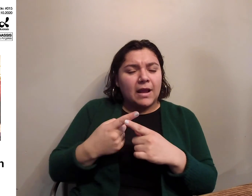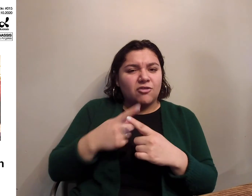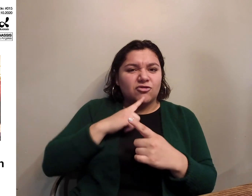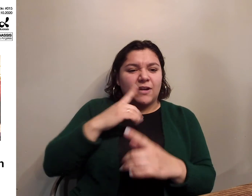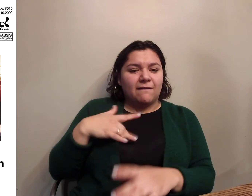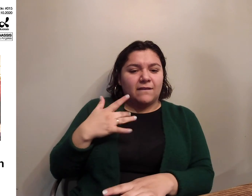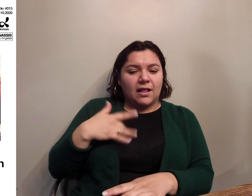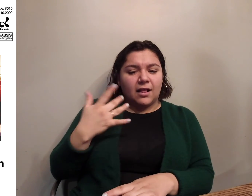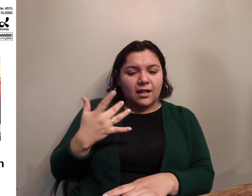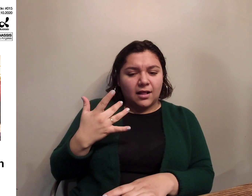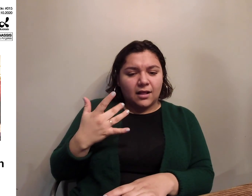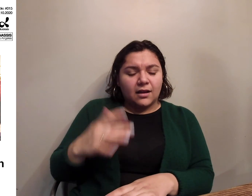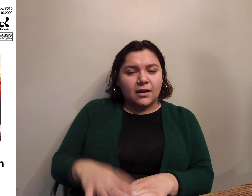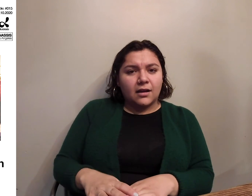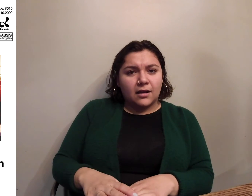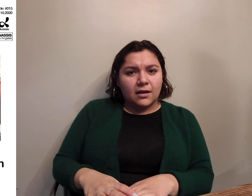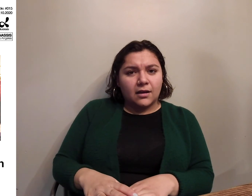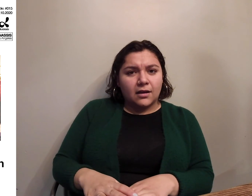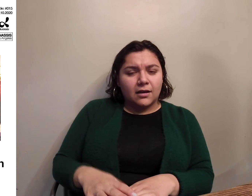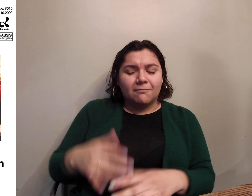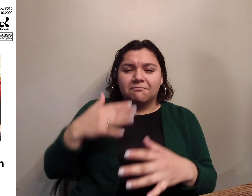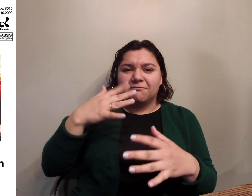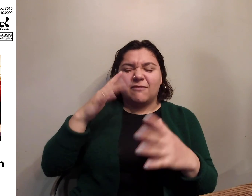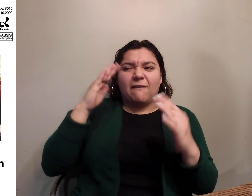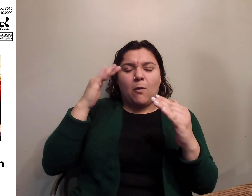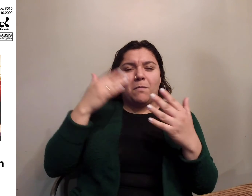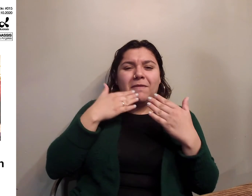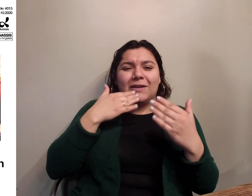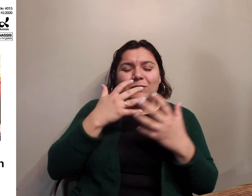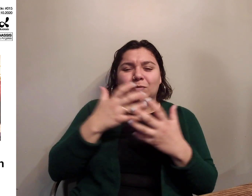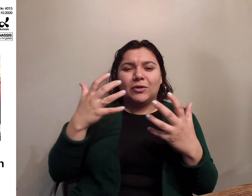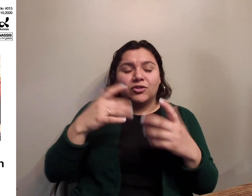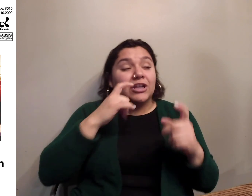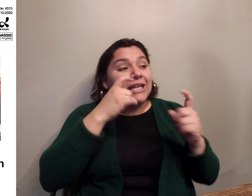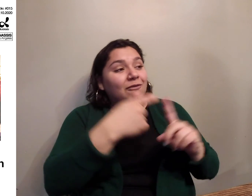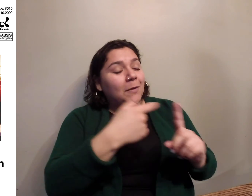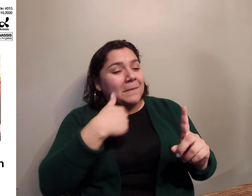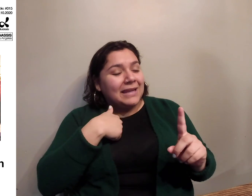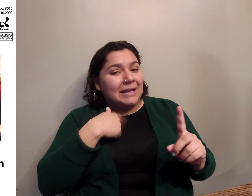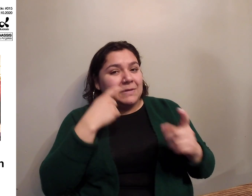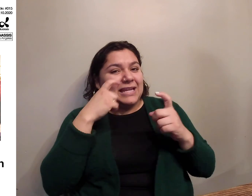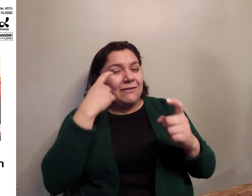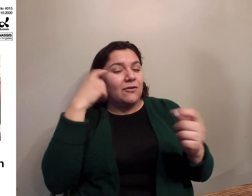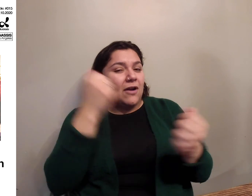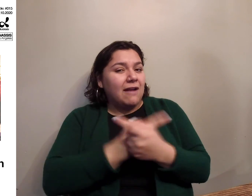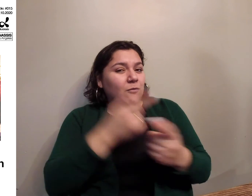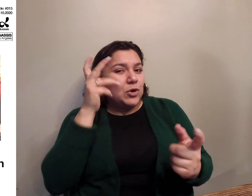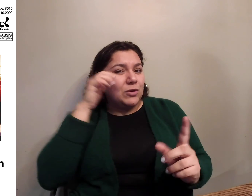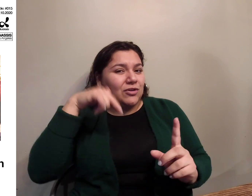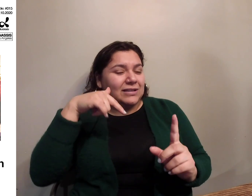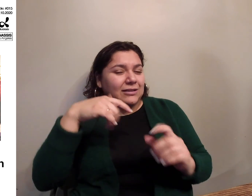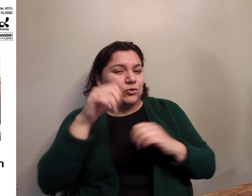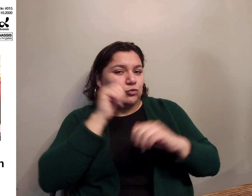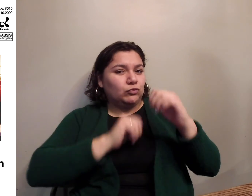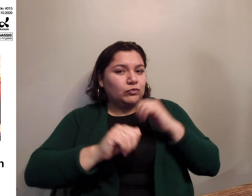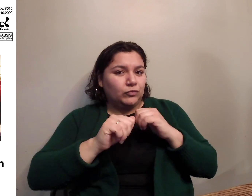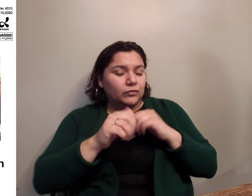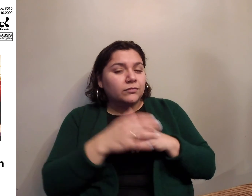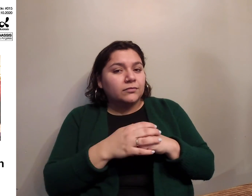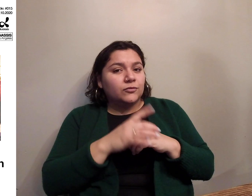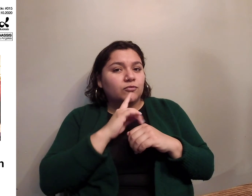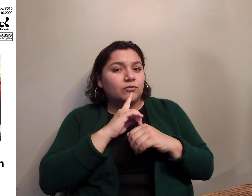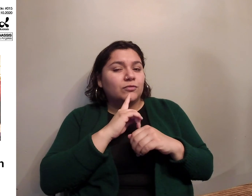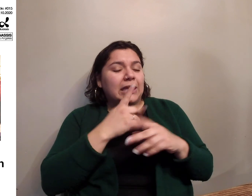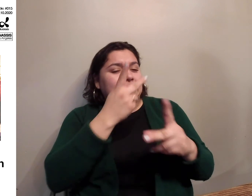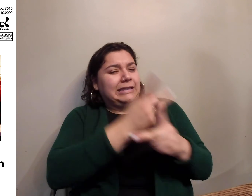me, it's a gift. Thank you very much. It's been a gift for me, and it will be a gift to everyone who hears this. And take